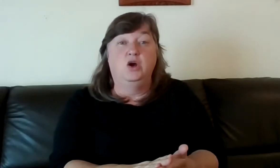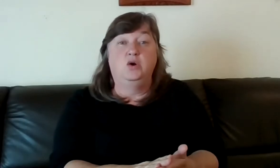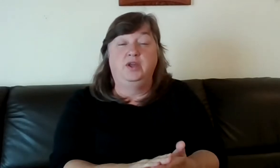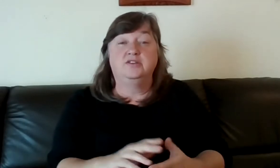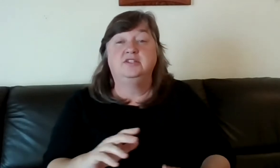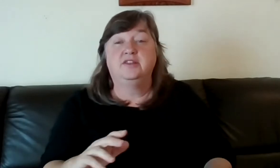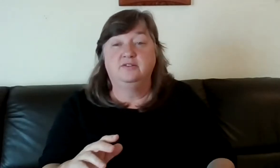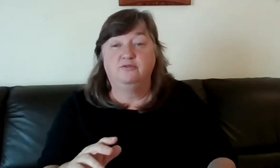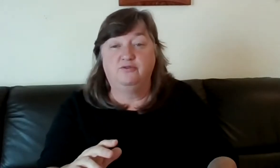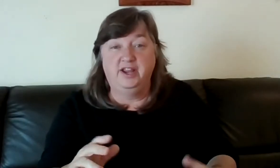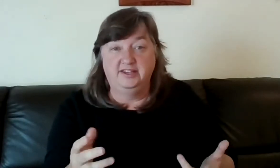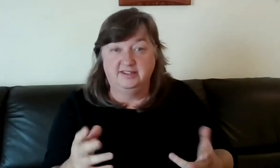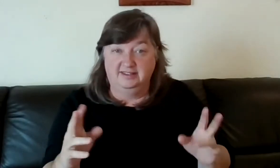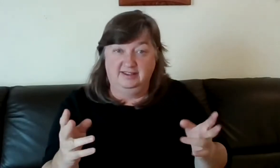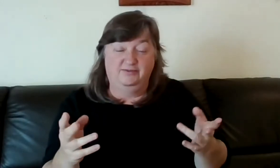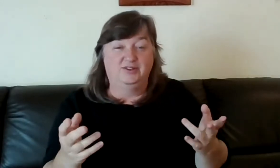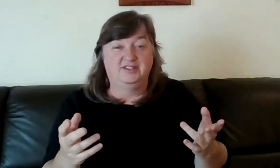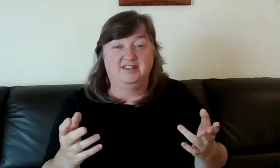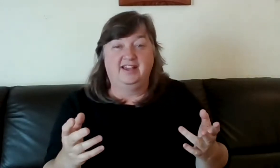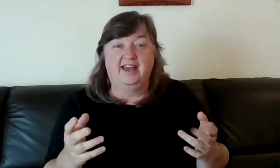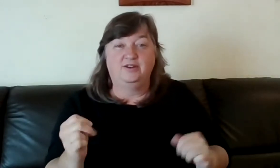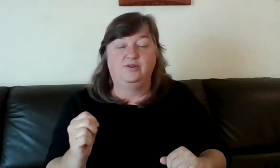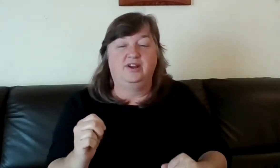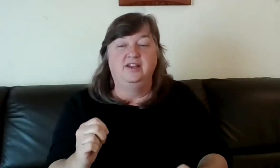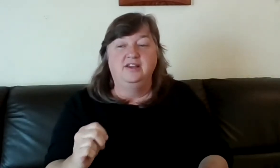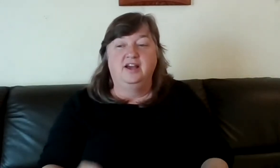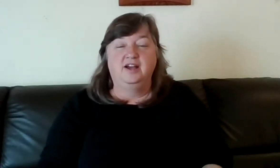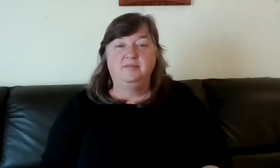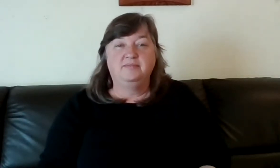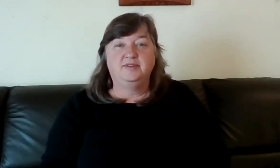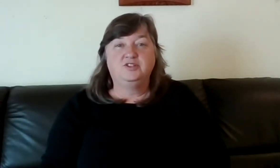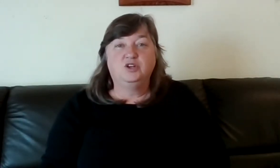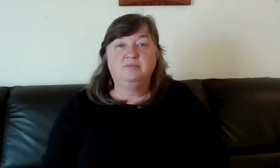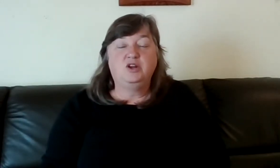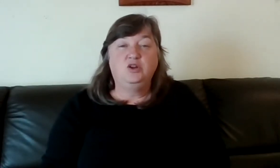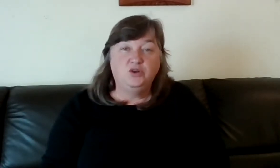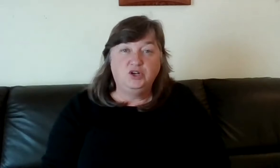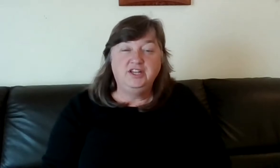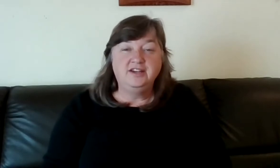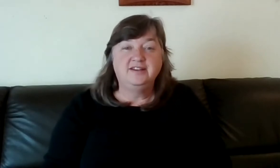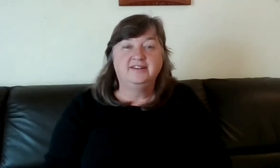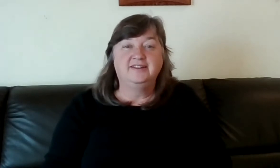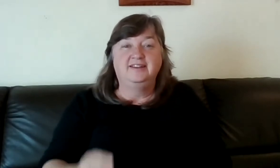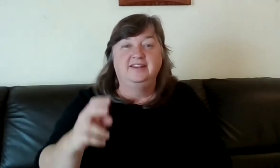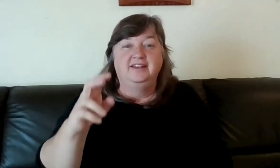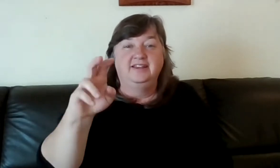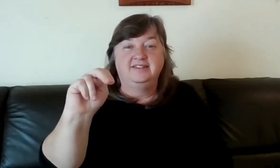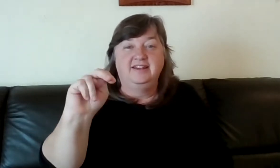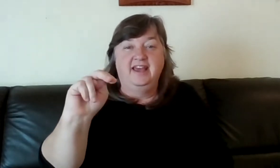Oh, here's another phrase that falls into that category. The term no good is an